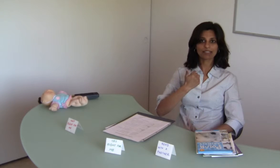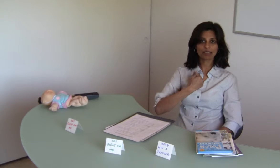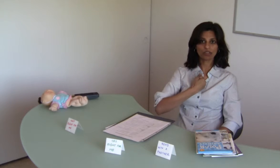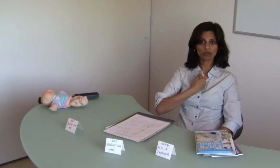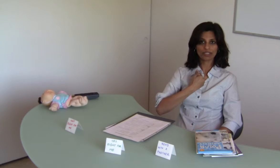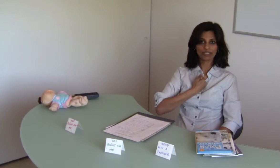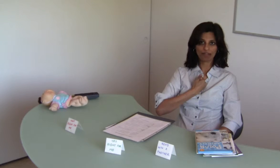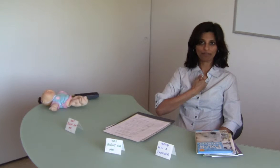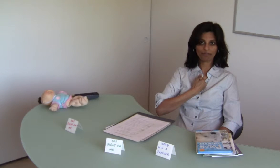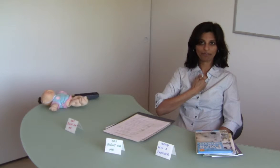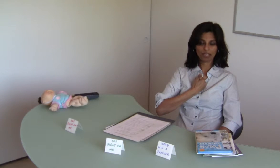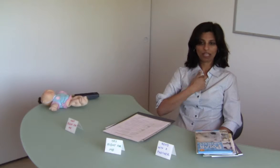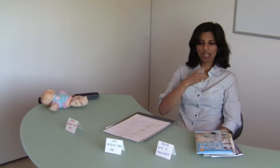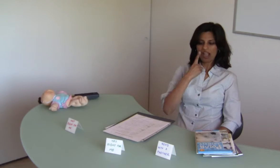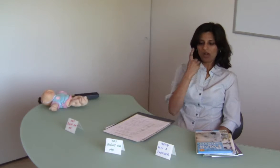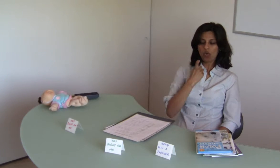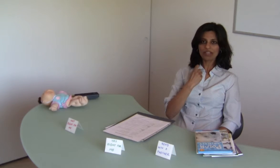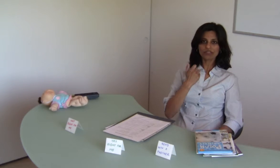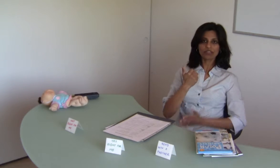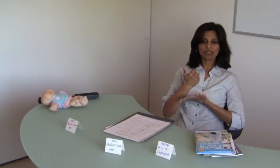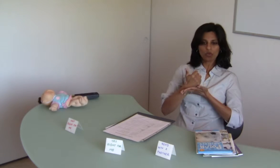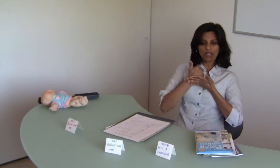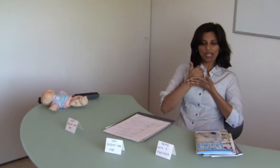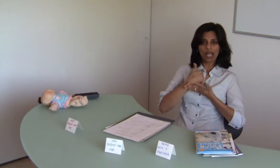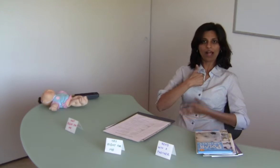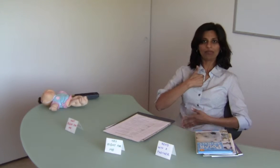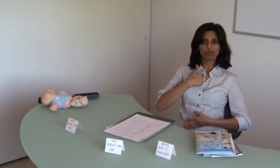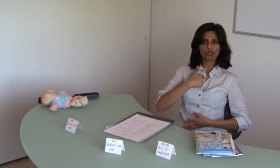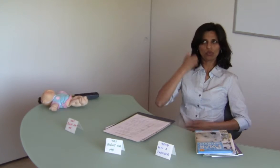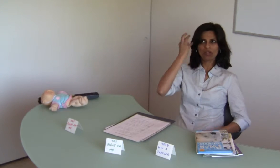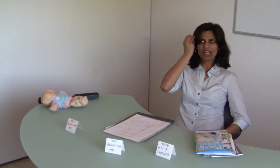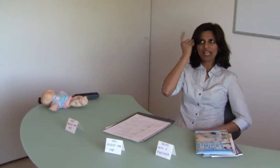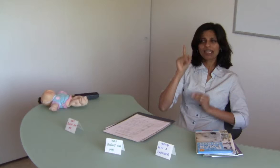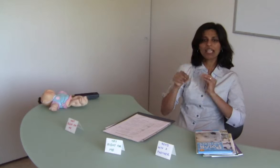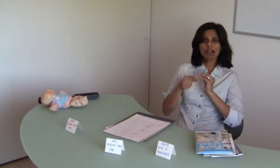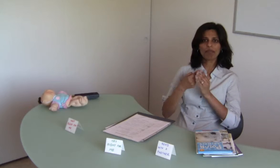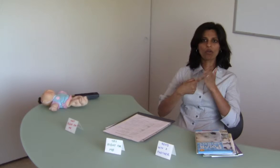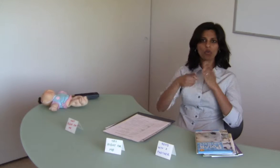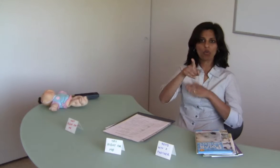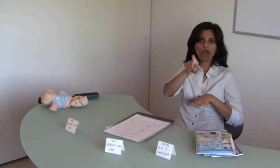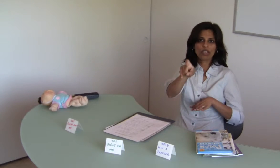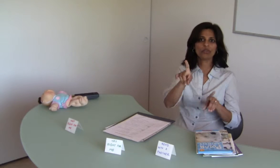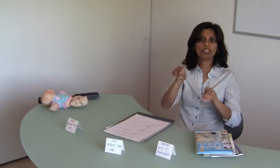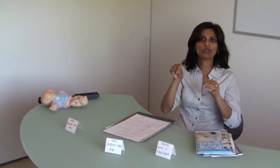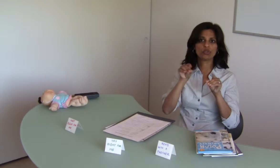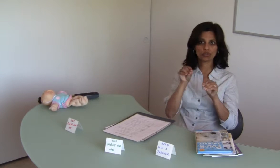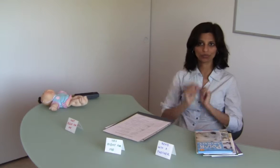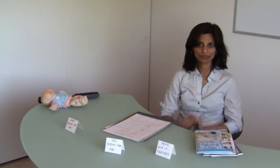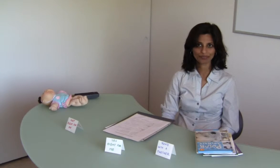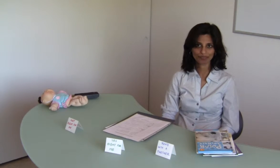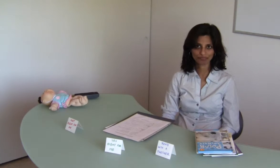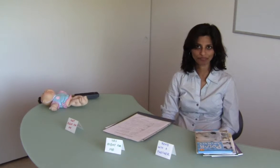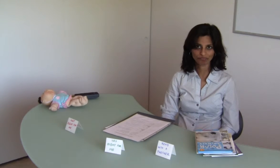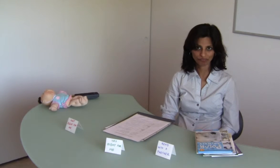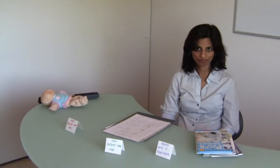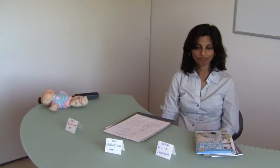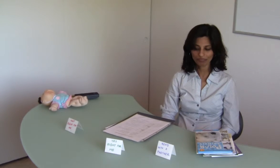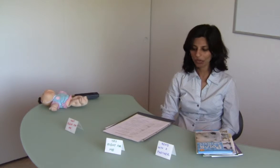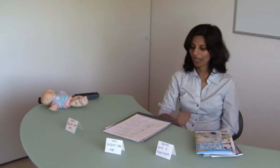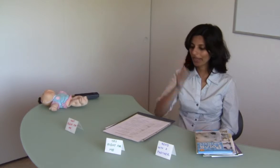ask yourself. Questions will help you think about what you need to do. Okay?